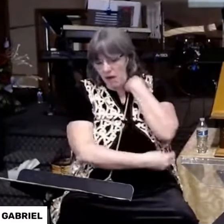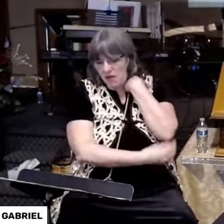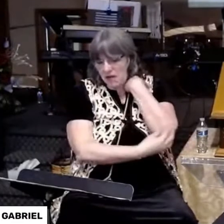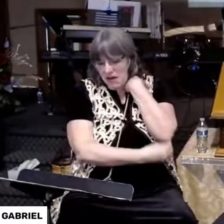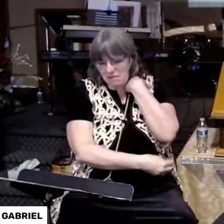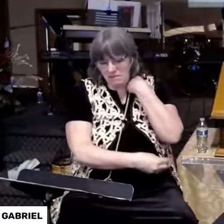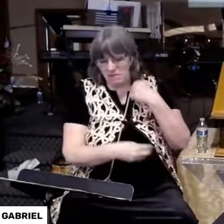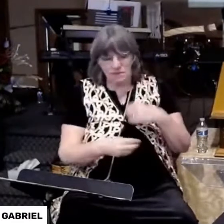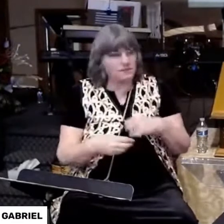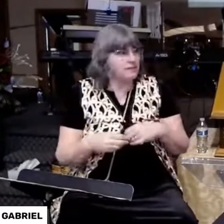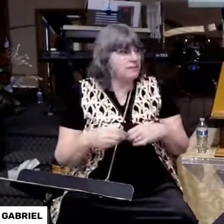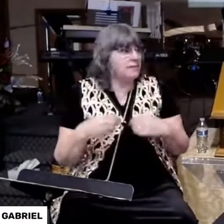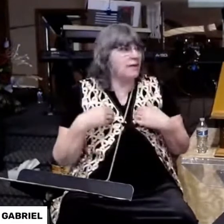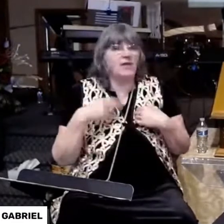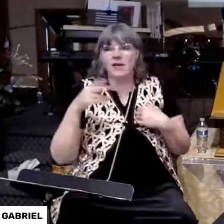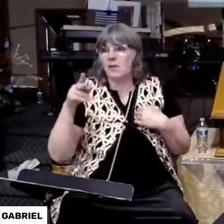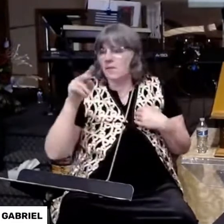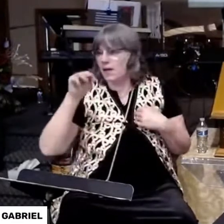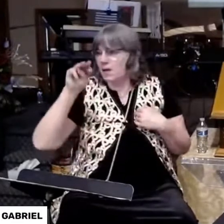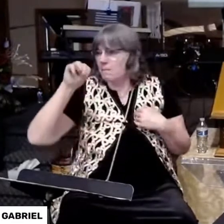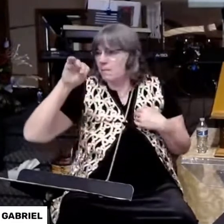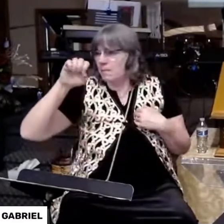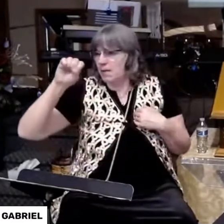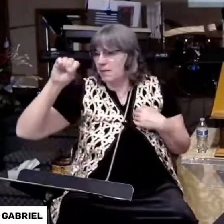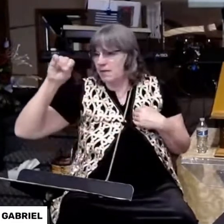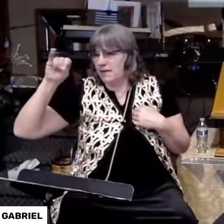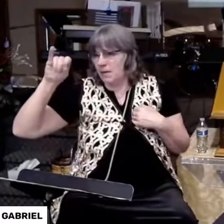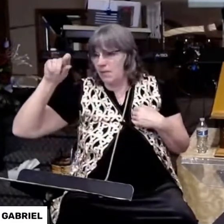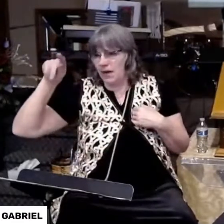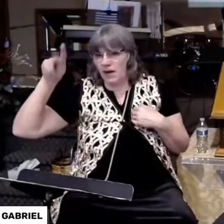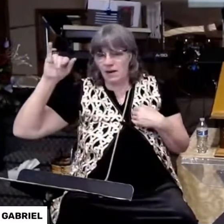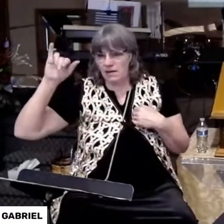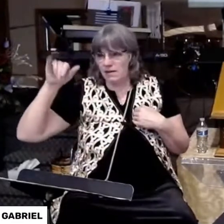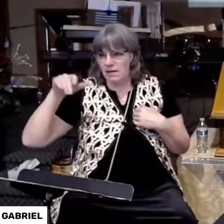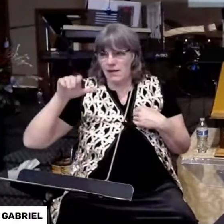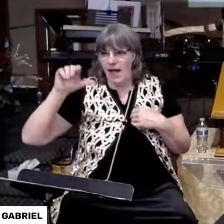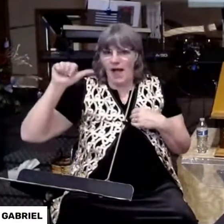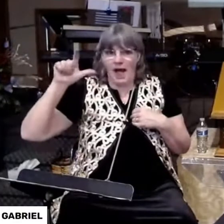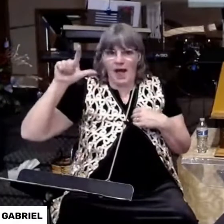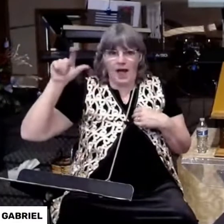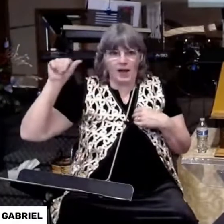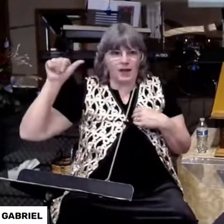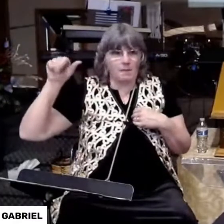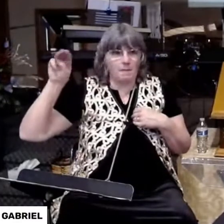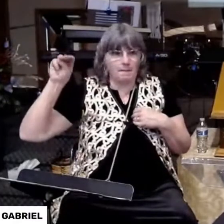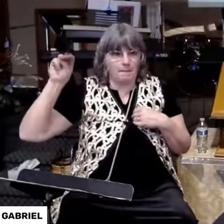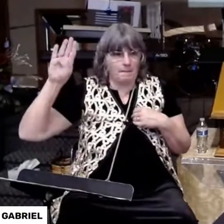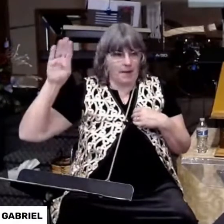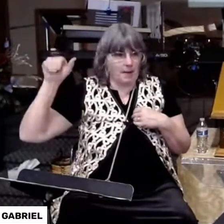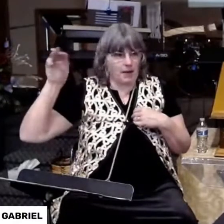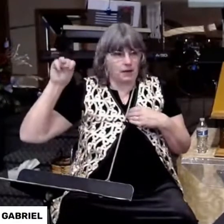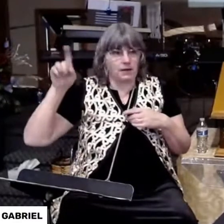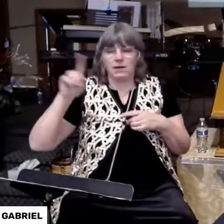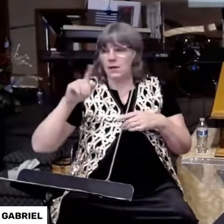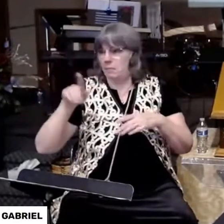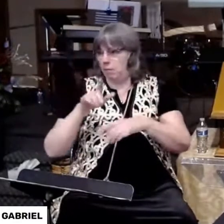You know, have you ever gone to Mississippi, Alabama? There's places down south